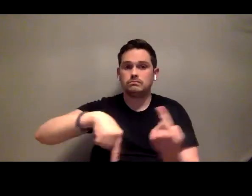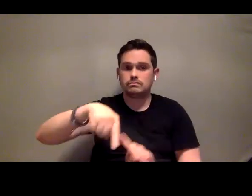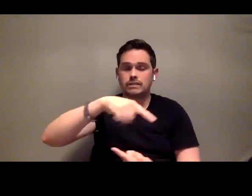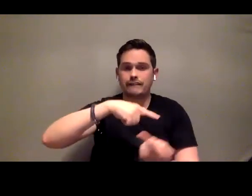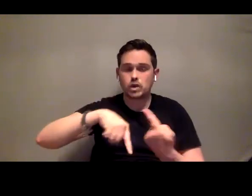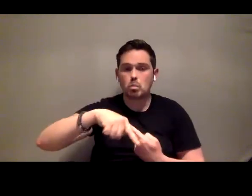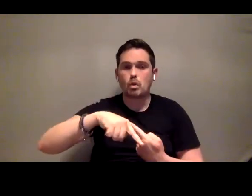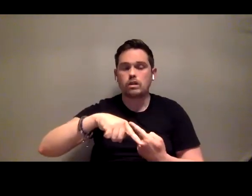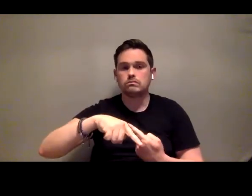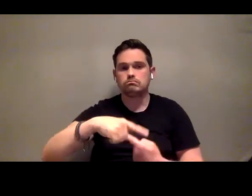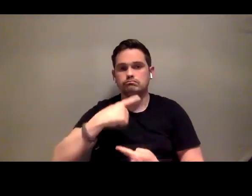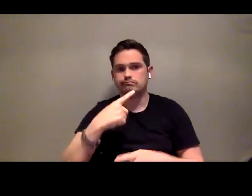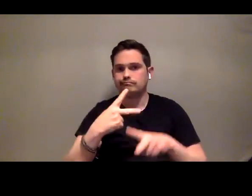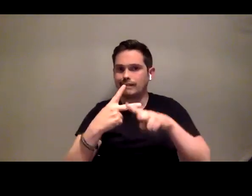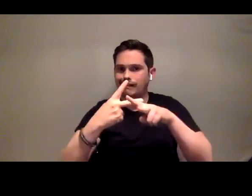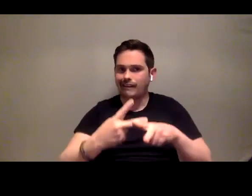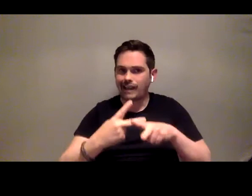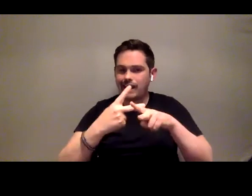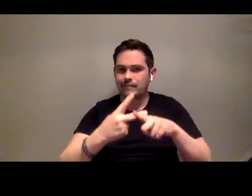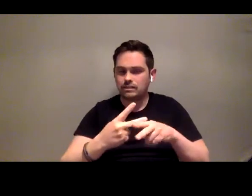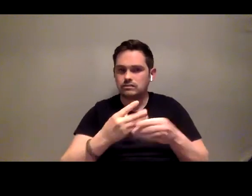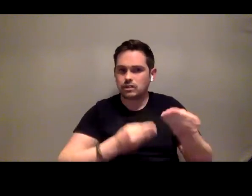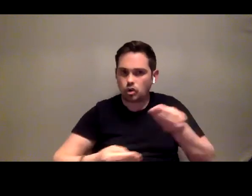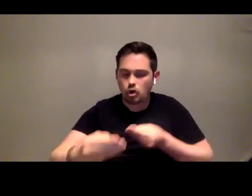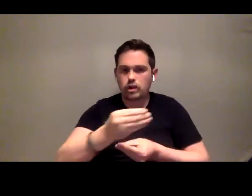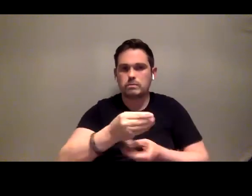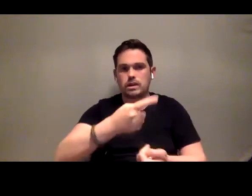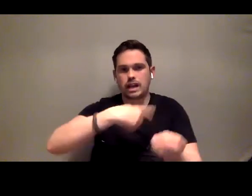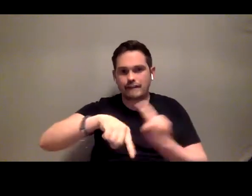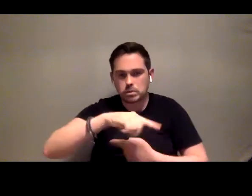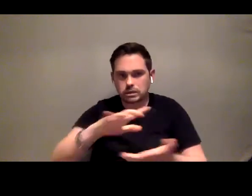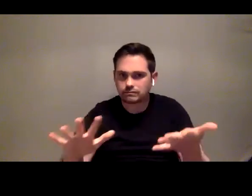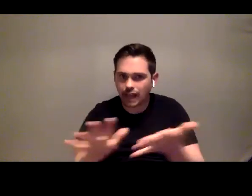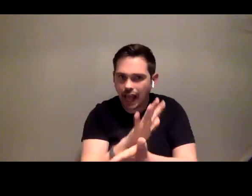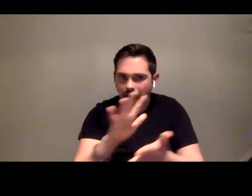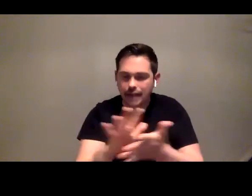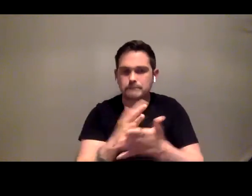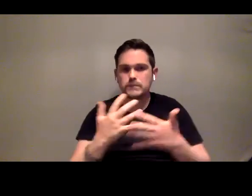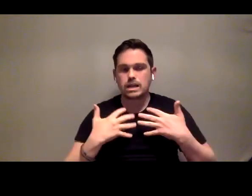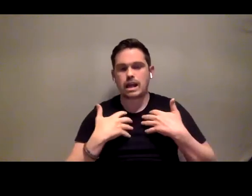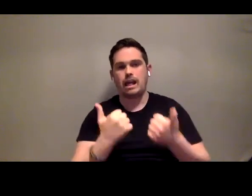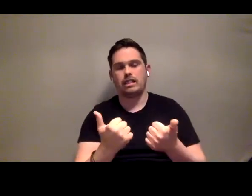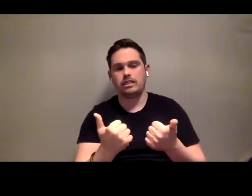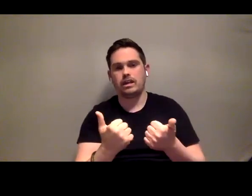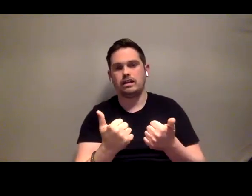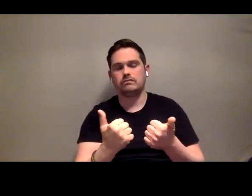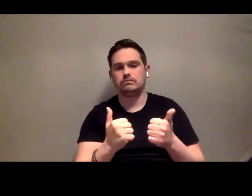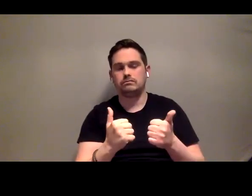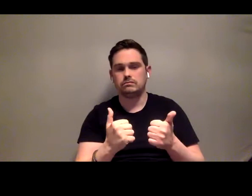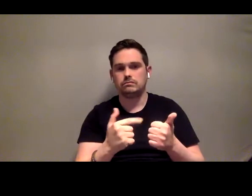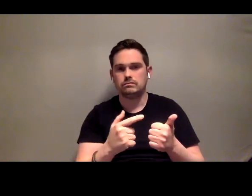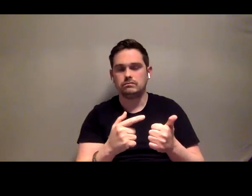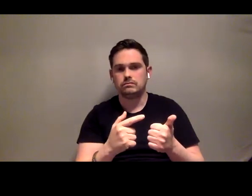caring economy with thriving nature, happy, healthy communities where we do our fair share of climate action, where we